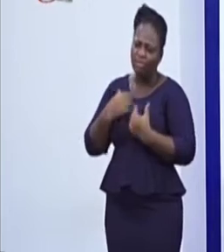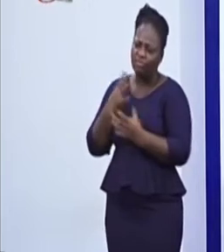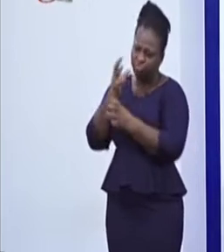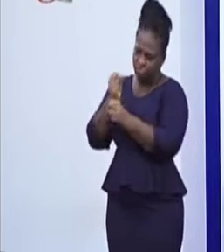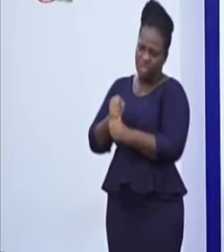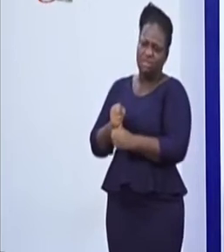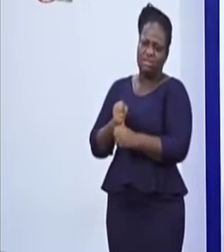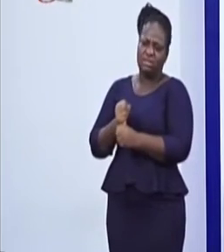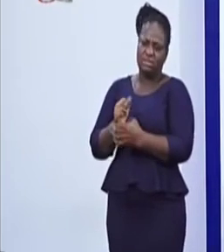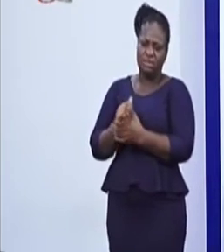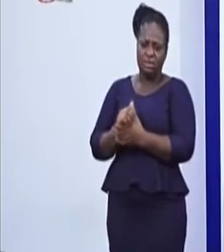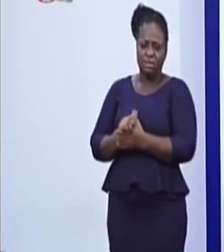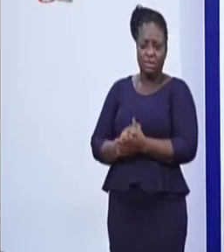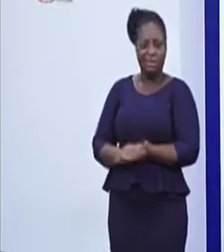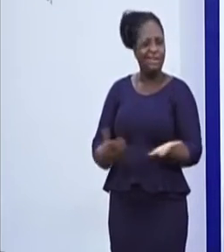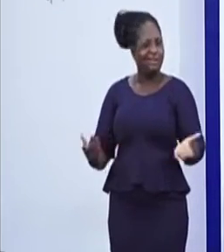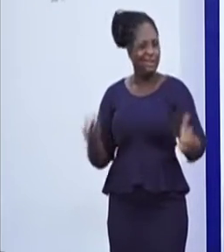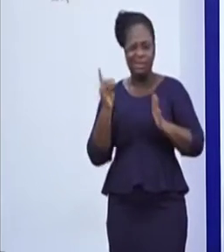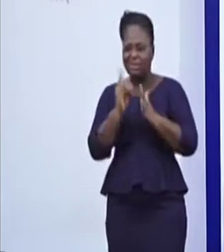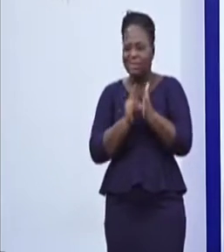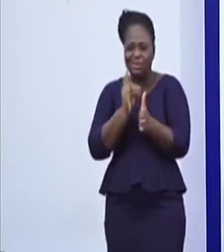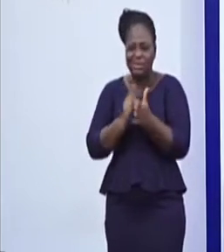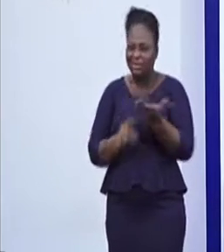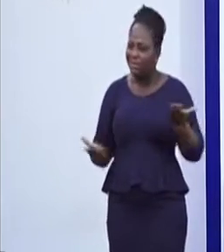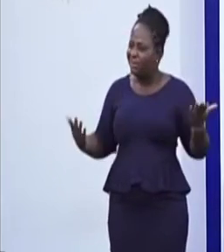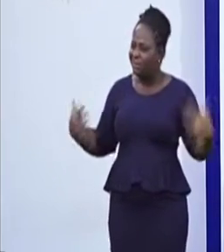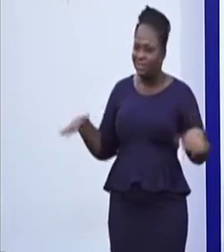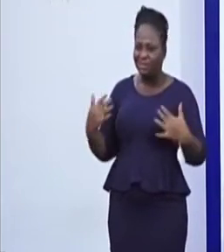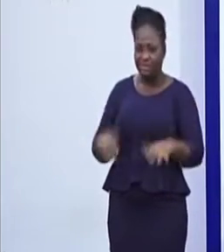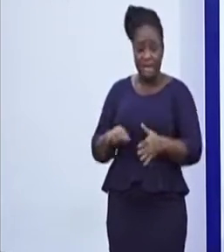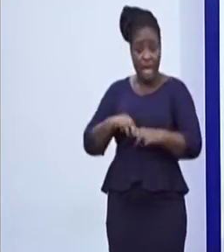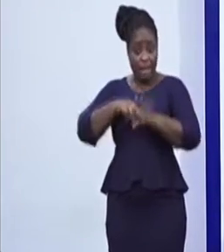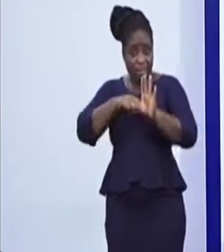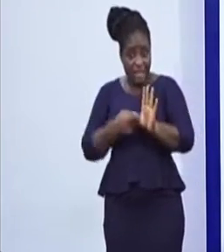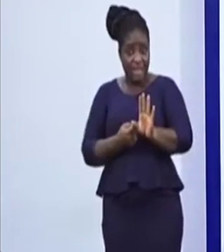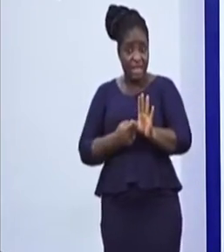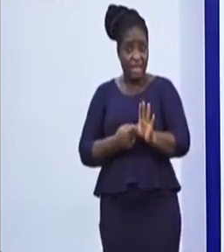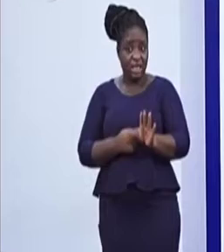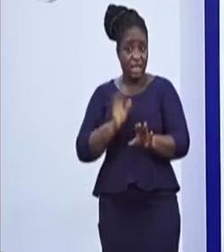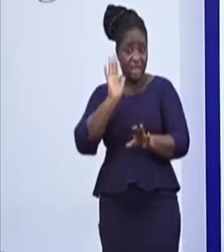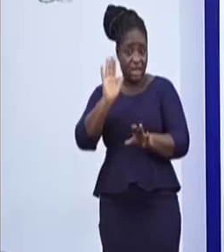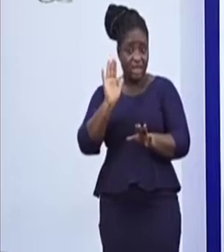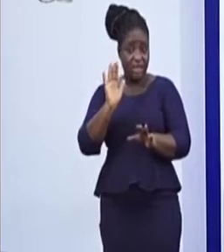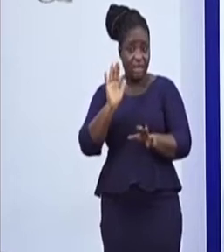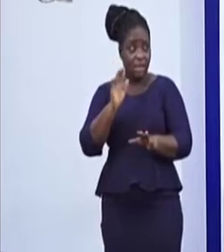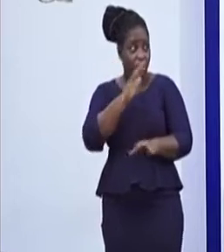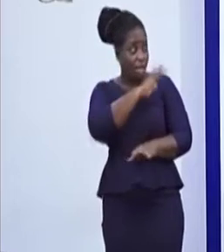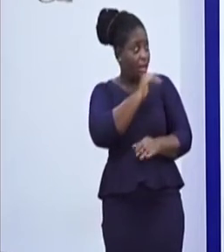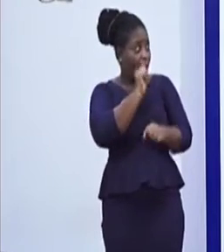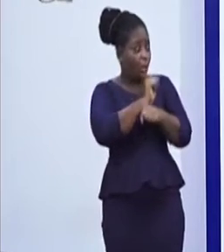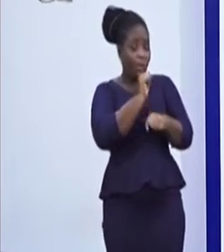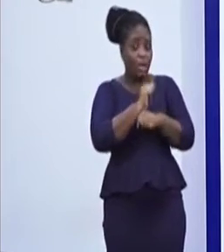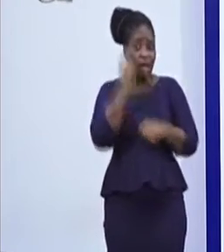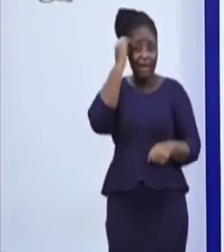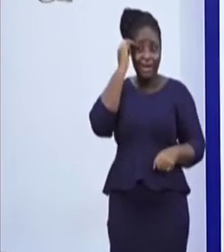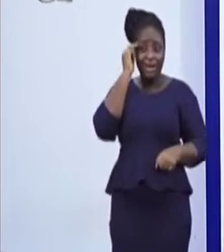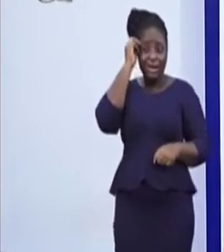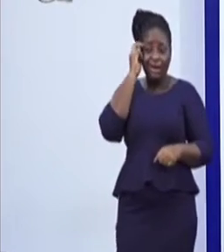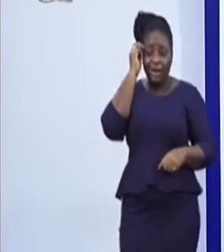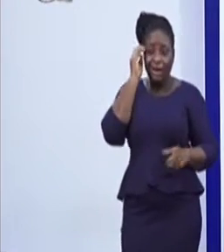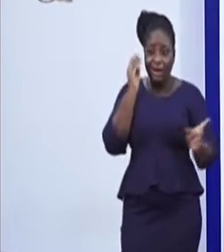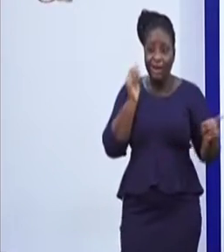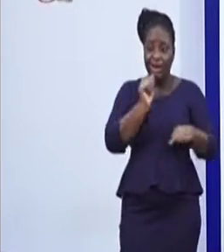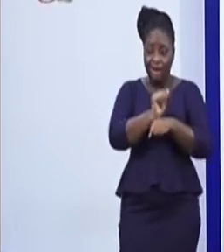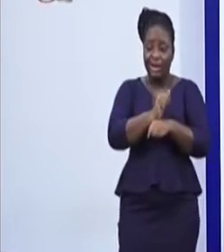system. Stigma often starts from within. All my life, I've worked in mental health, and nowhere